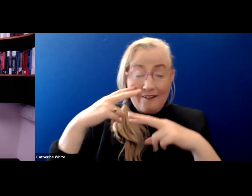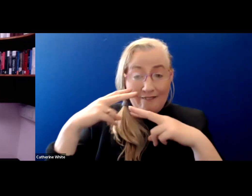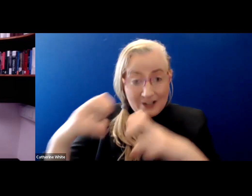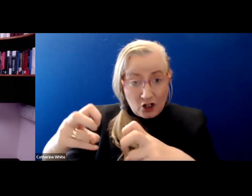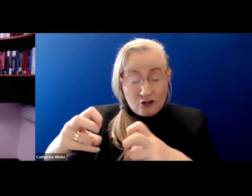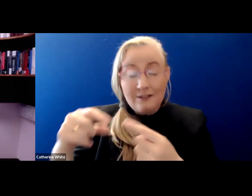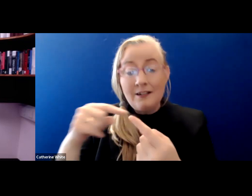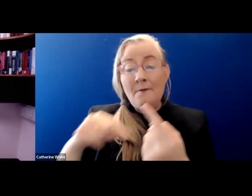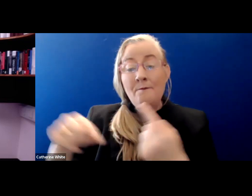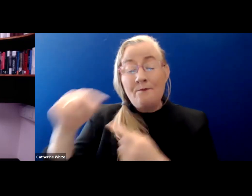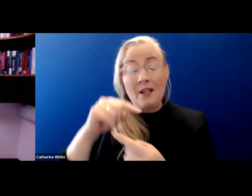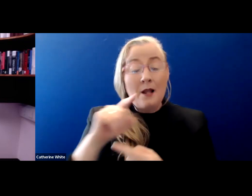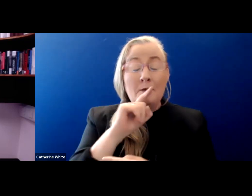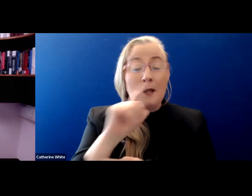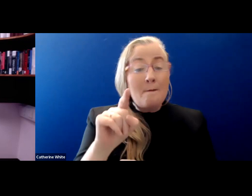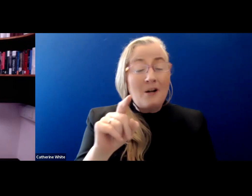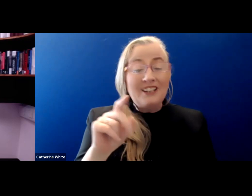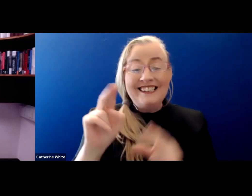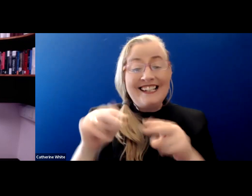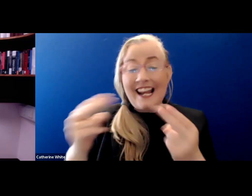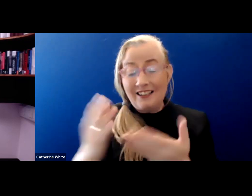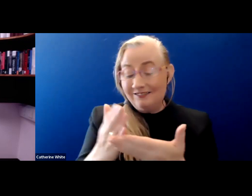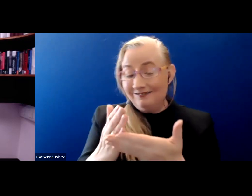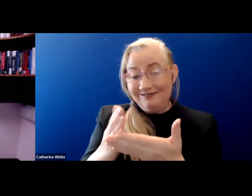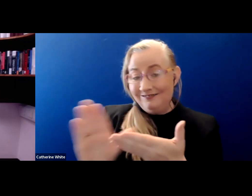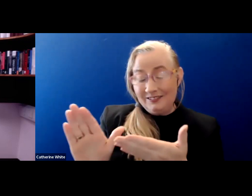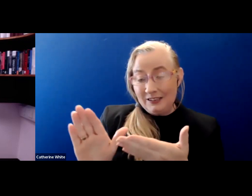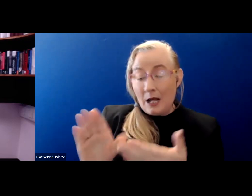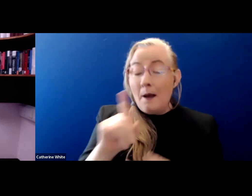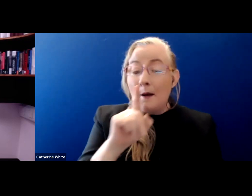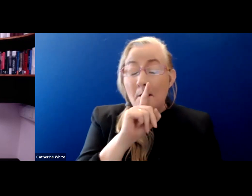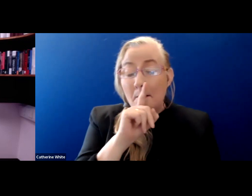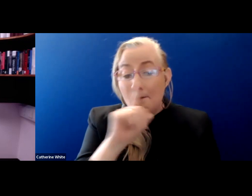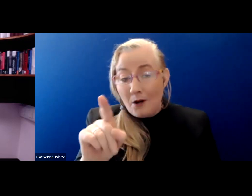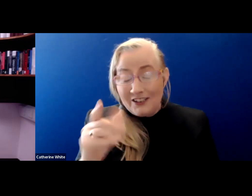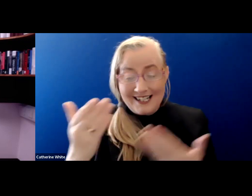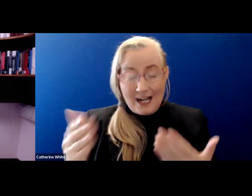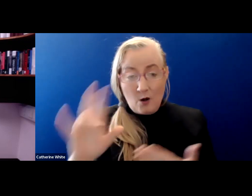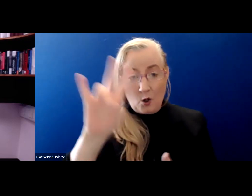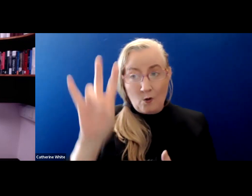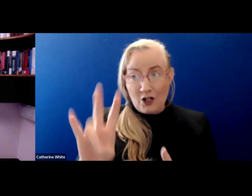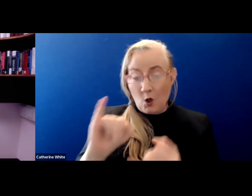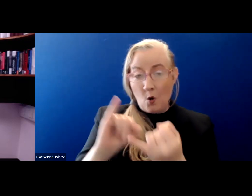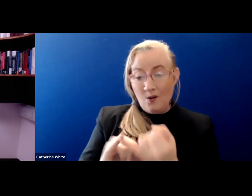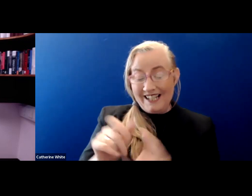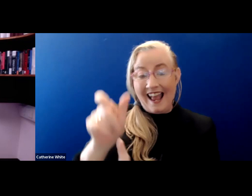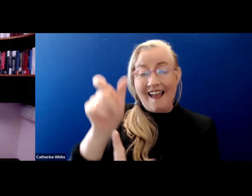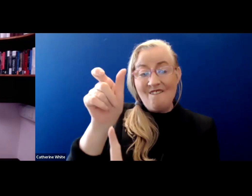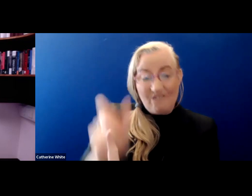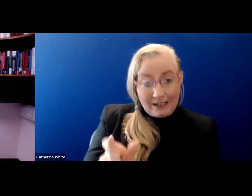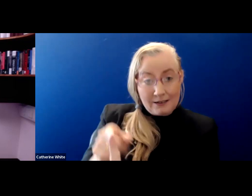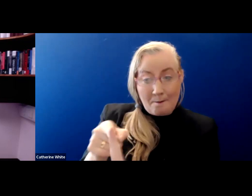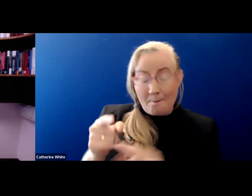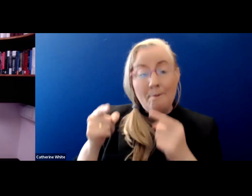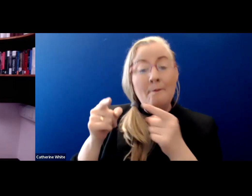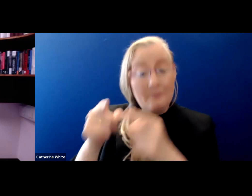though perhaps unlikely, cannot be ruled out. The question of who will constitute a victim of the crime of aggression